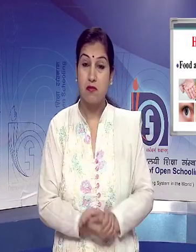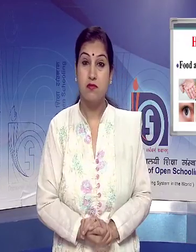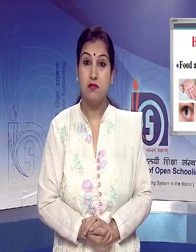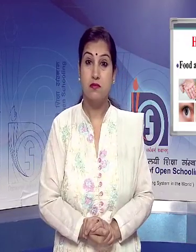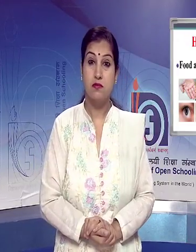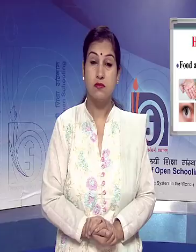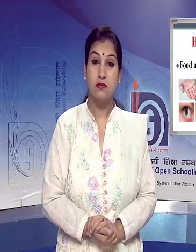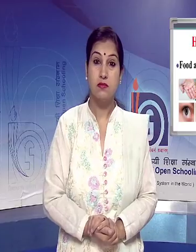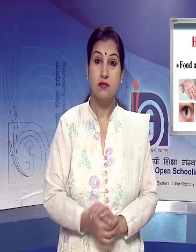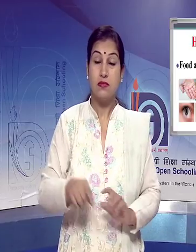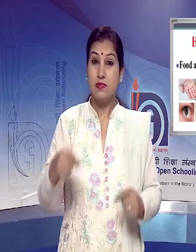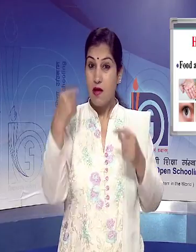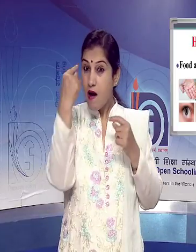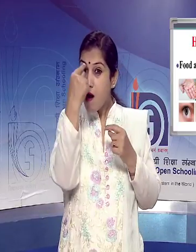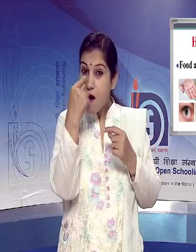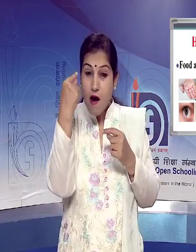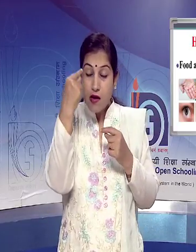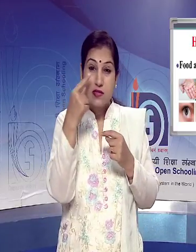yellowish tinge in eyes,